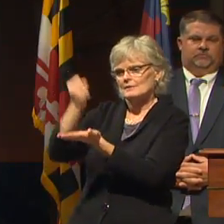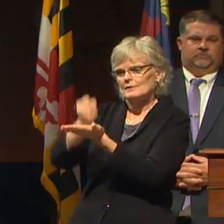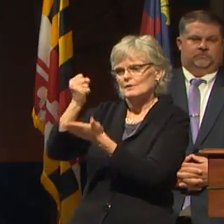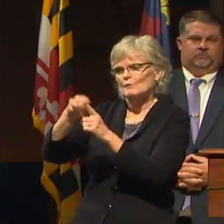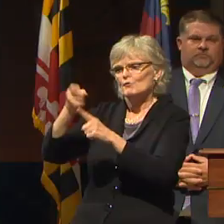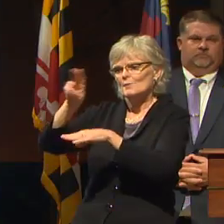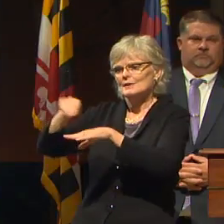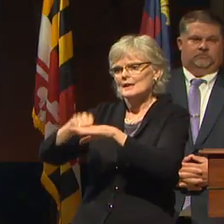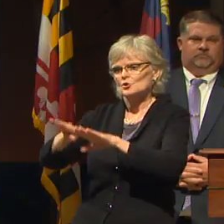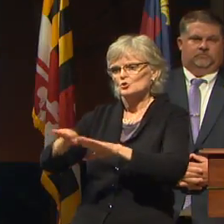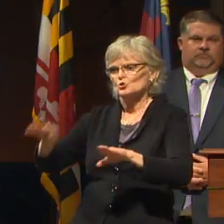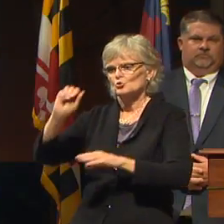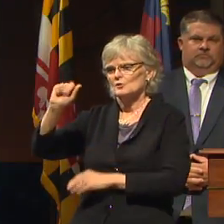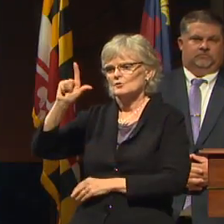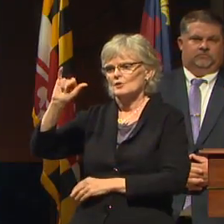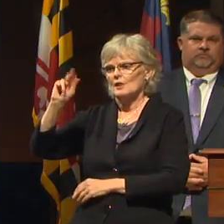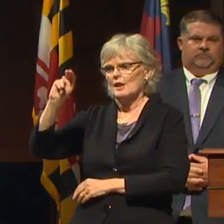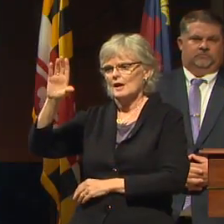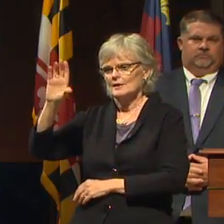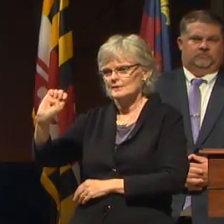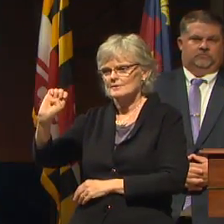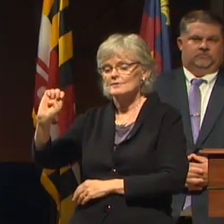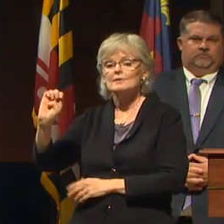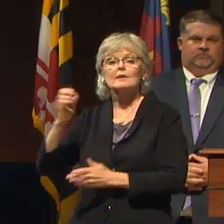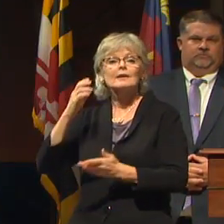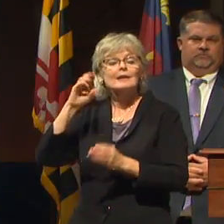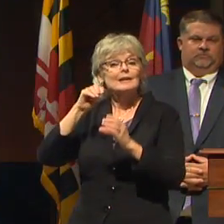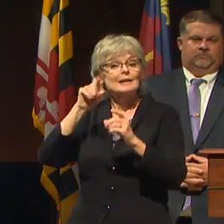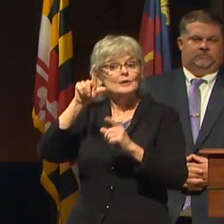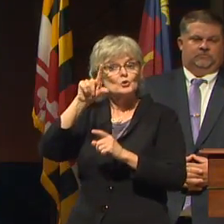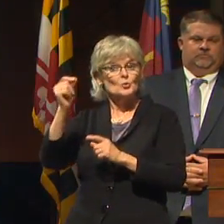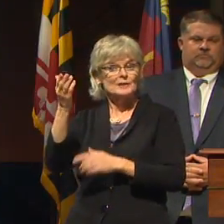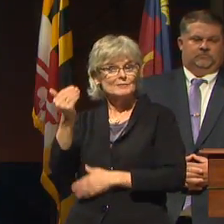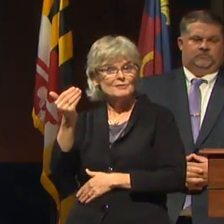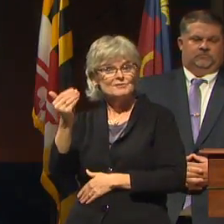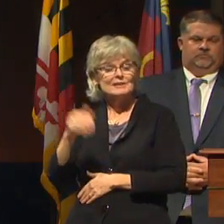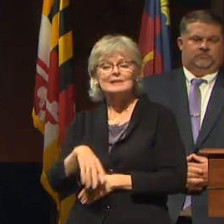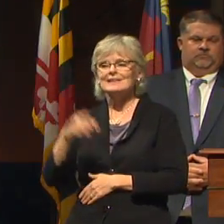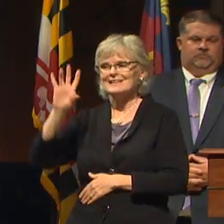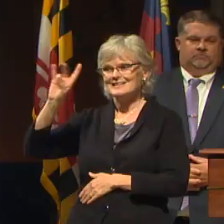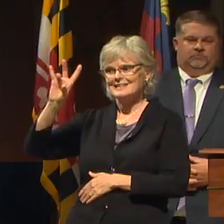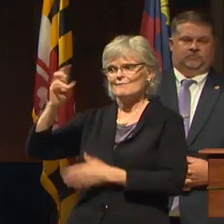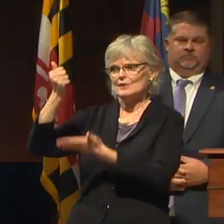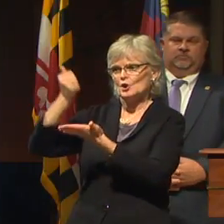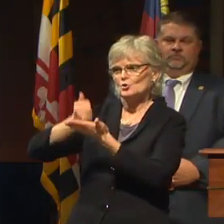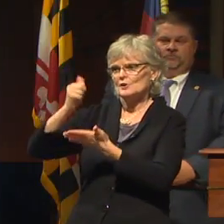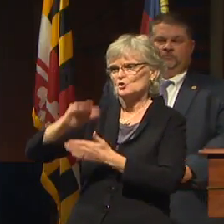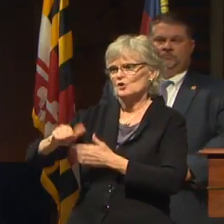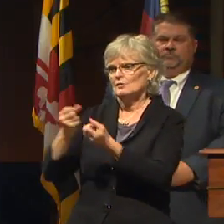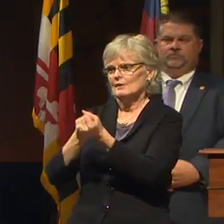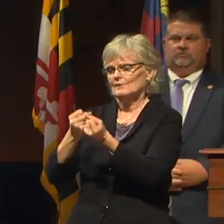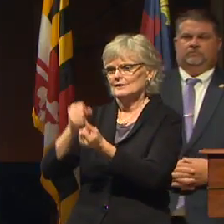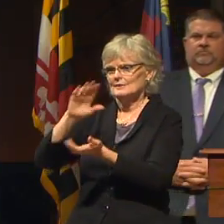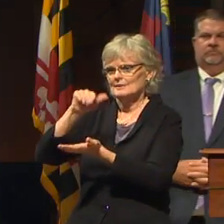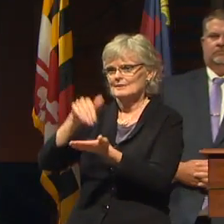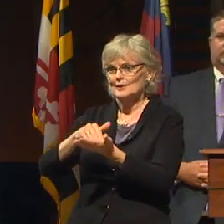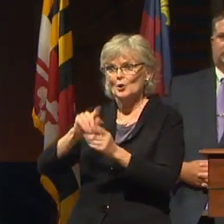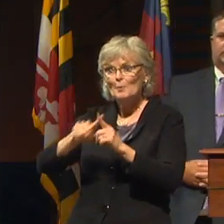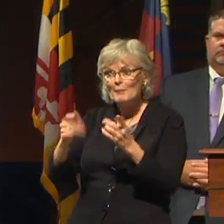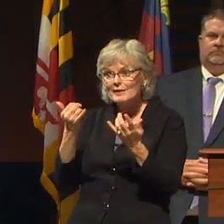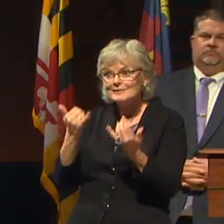Children's Alliance. I'm pleased to report that in 2015, there were 7 accredited child advocacy centers, but